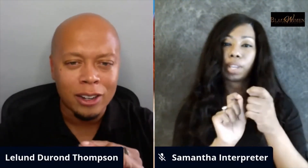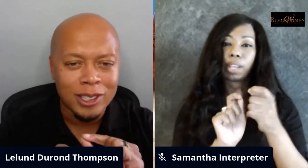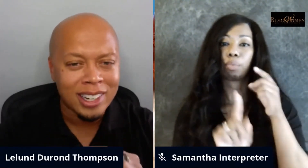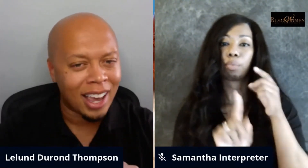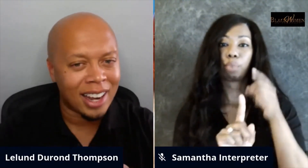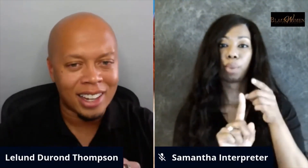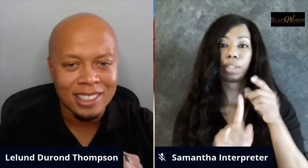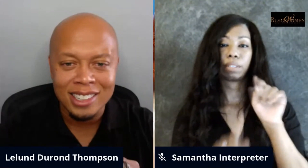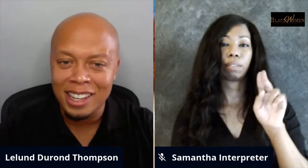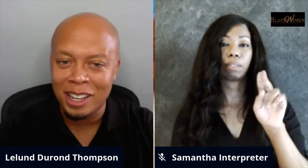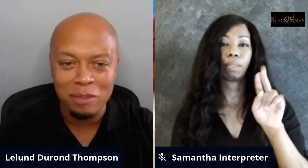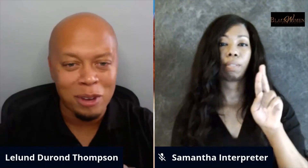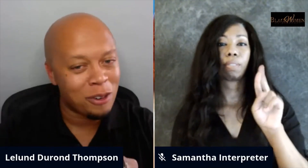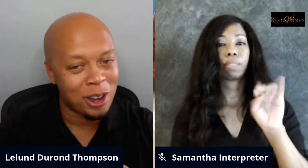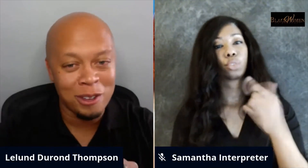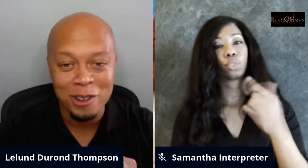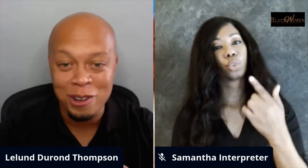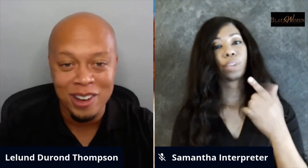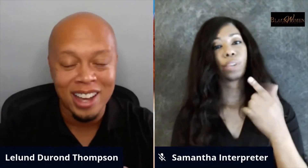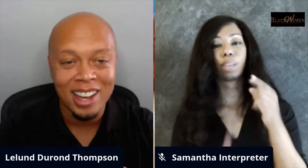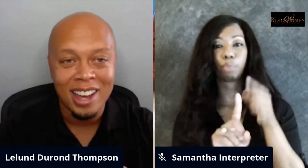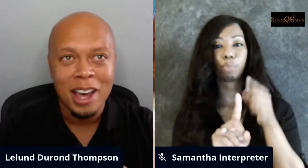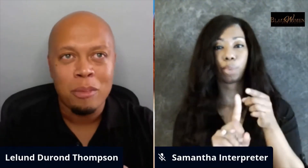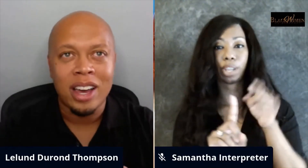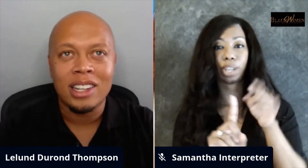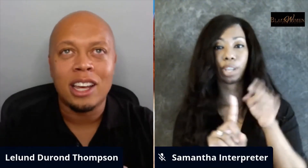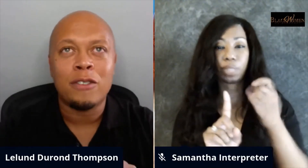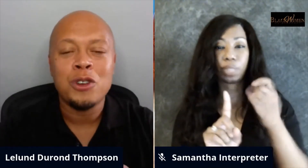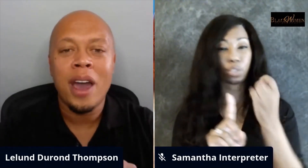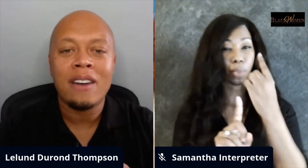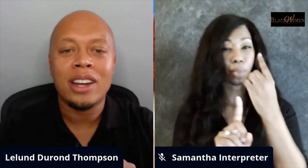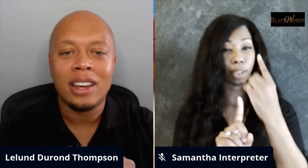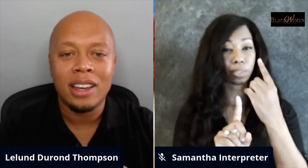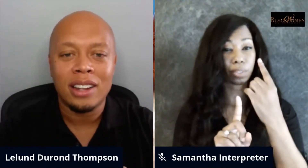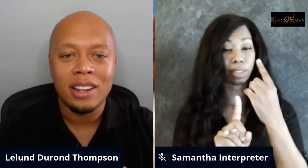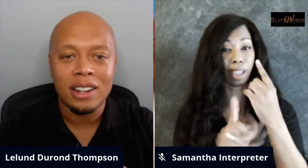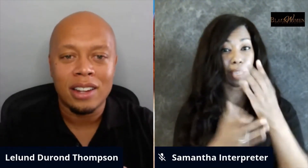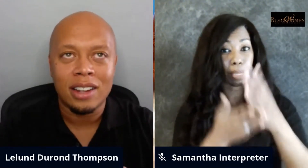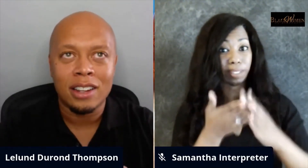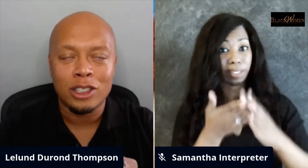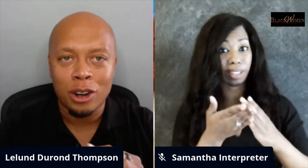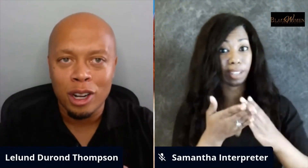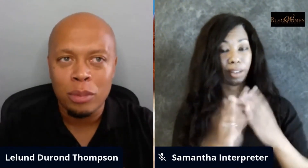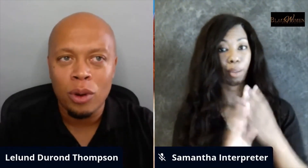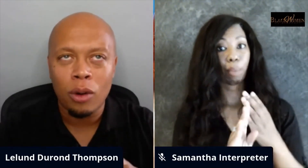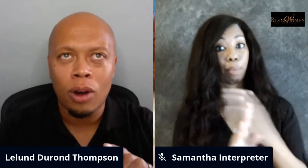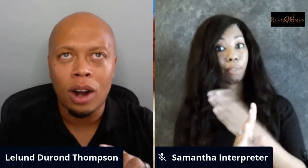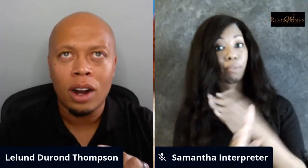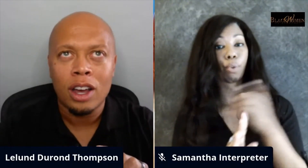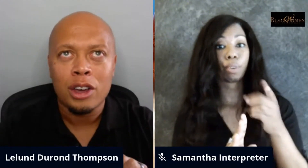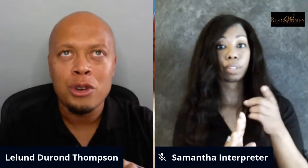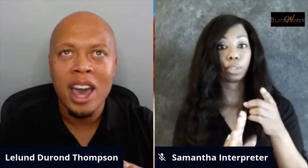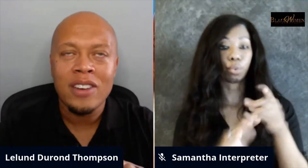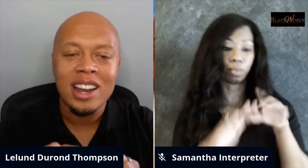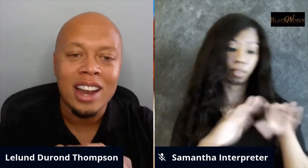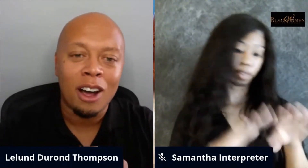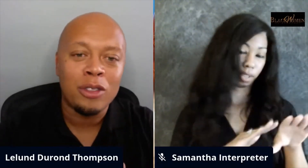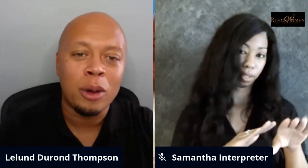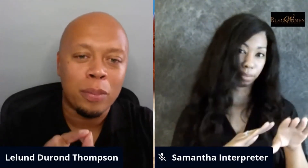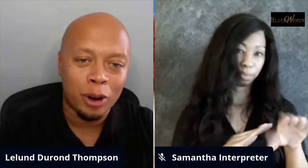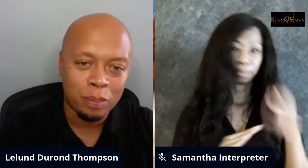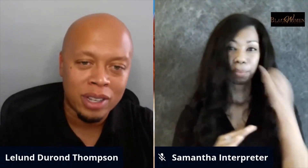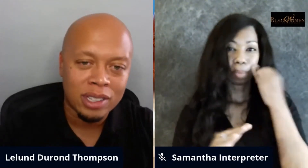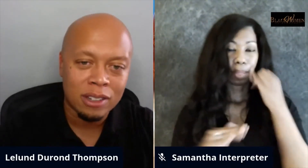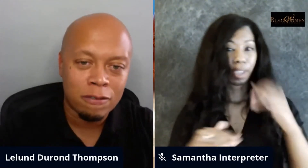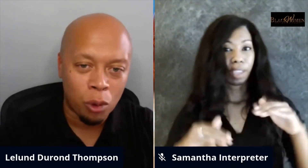really understand a scene before you do it, because if you haven't hit the turning point or you haven't nailed